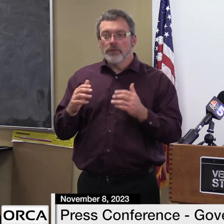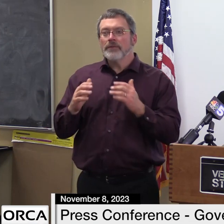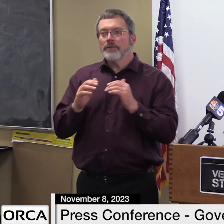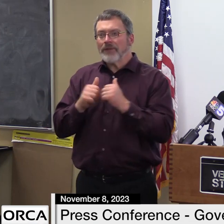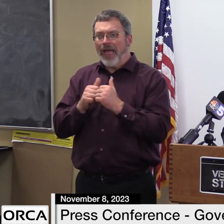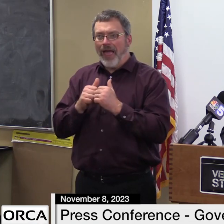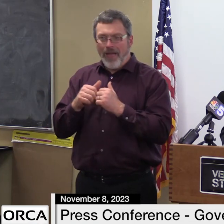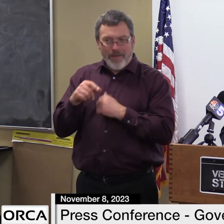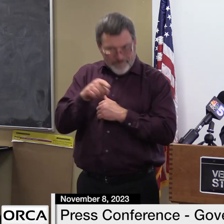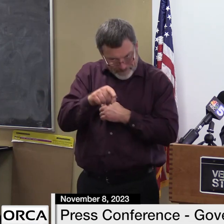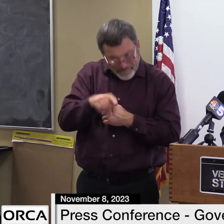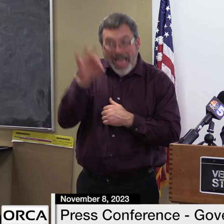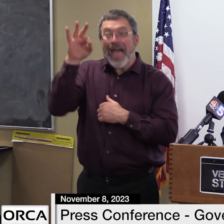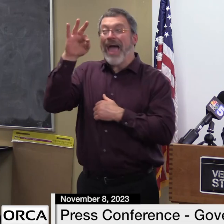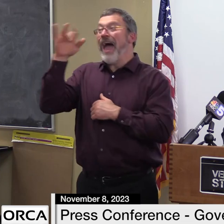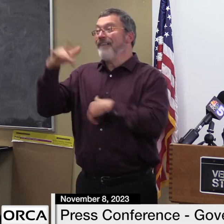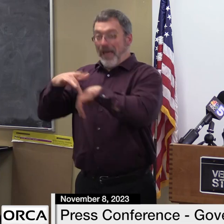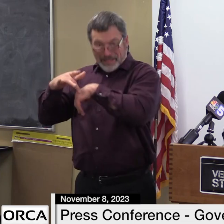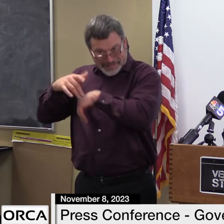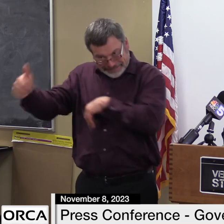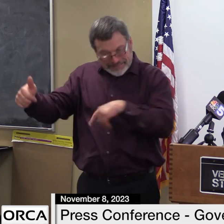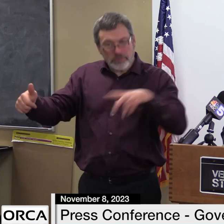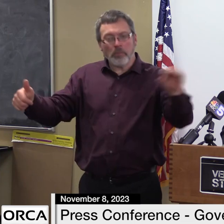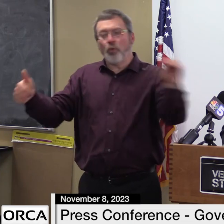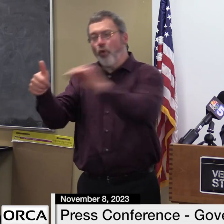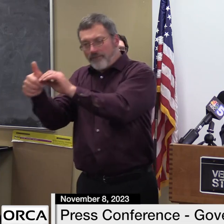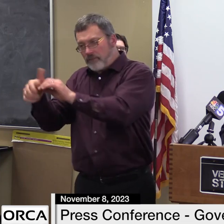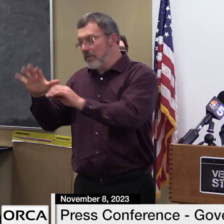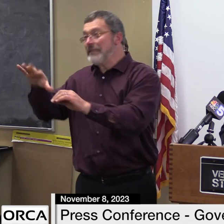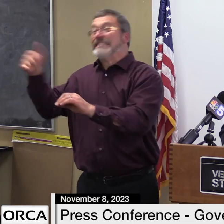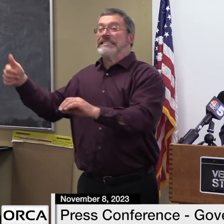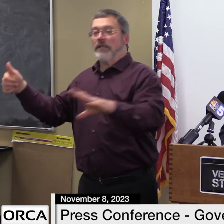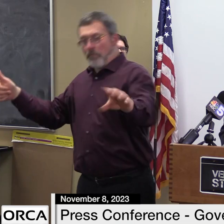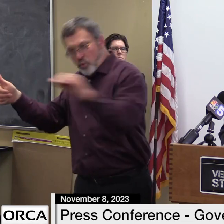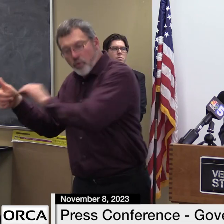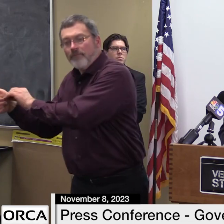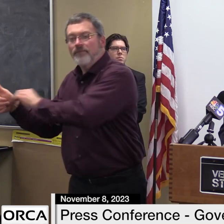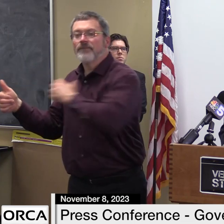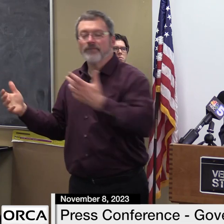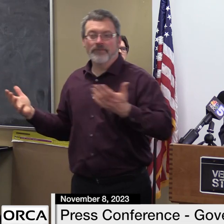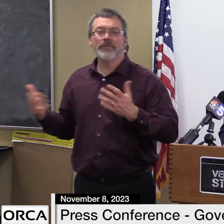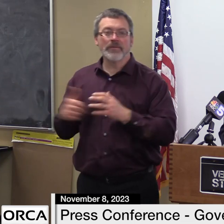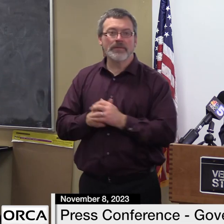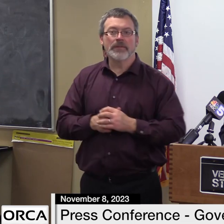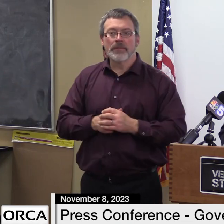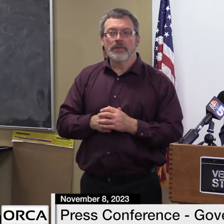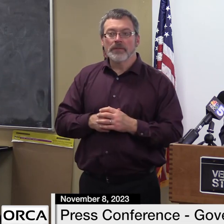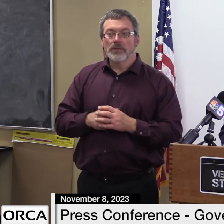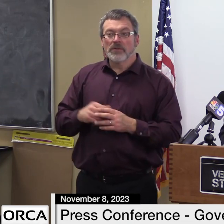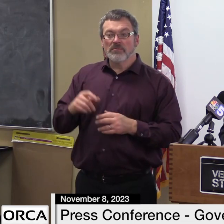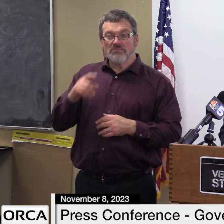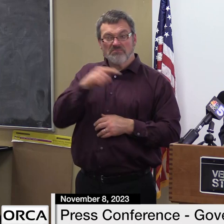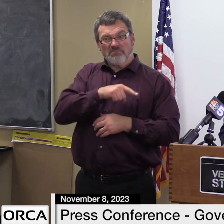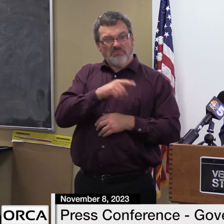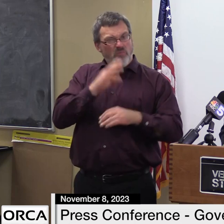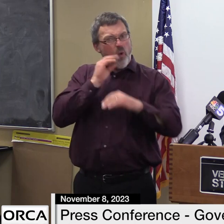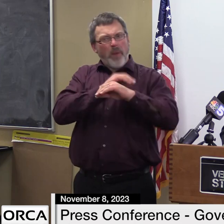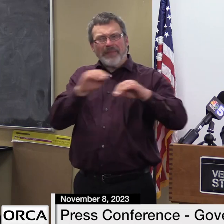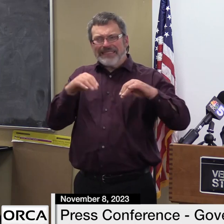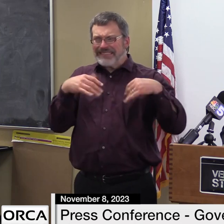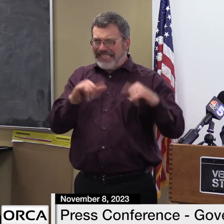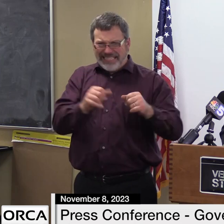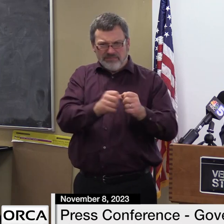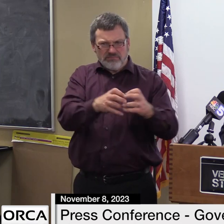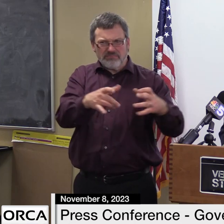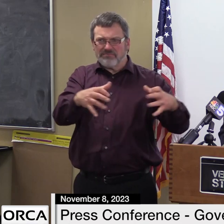services. Despite all of our best efforts to assist those experiencing homelessness, the challenge persists because individuals